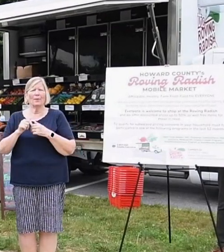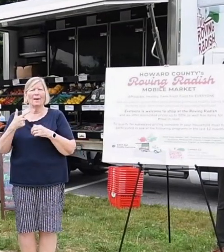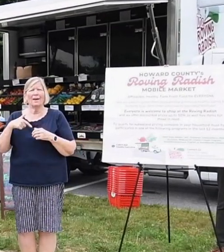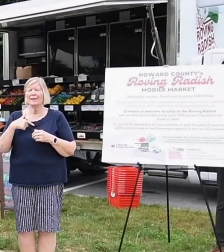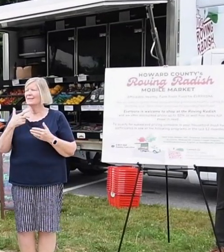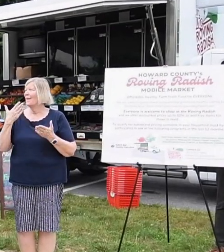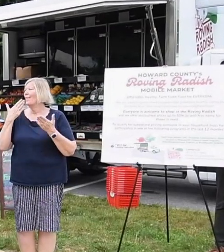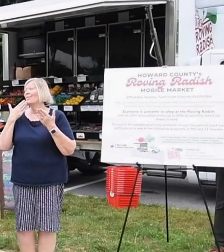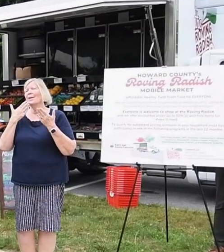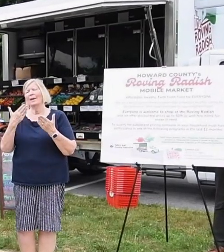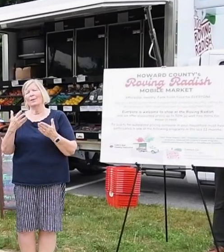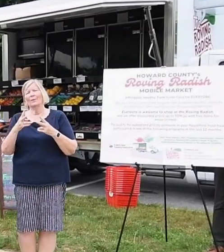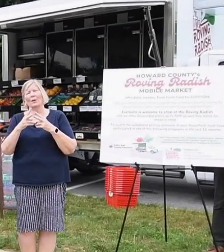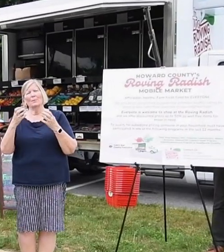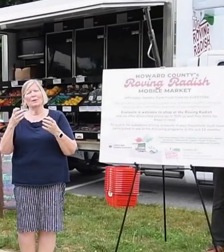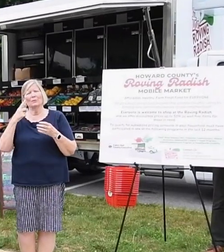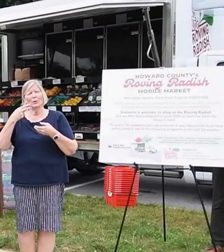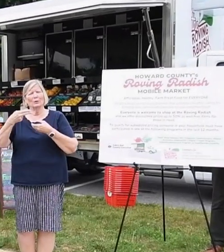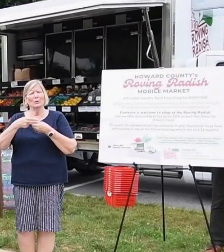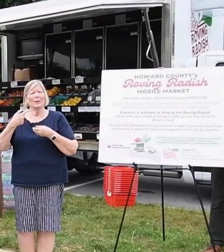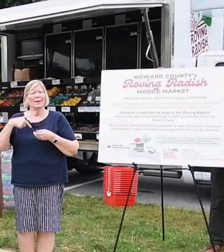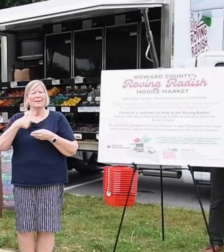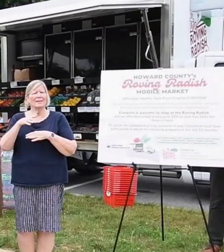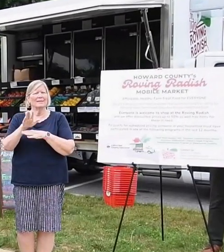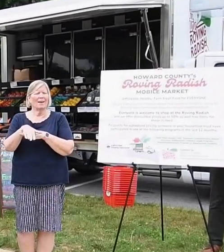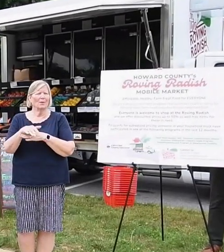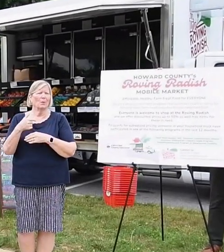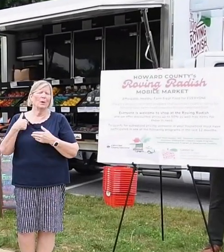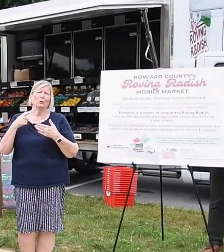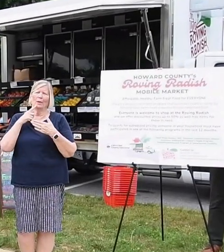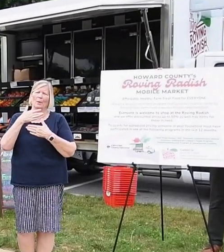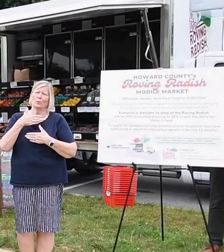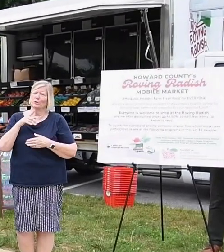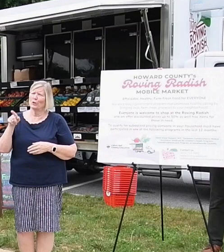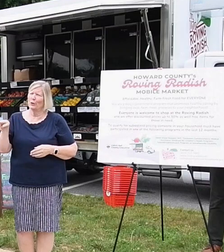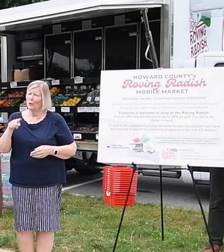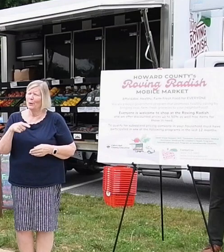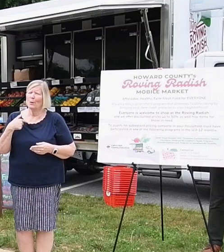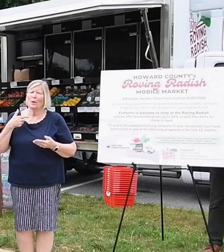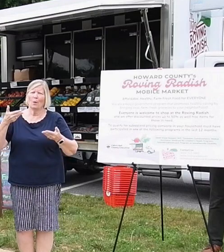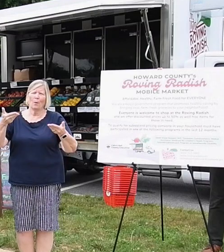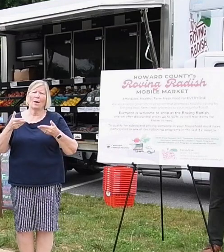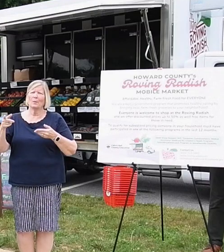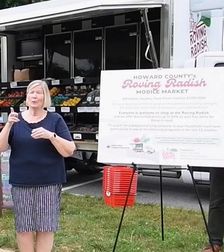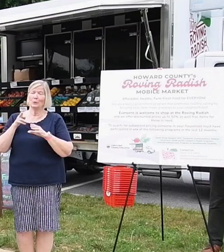Thank you very much for joining us this afternoon. We appreciate you, and we welcome you to